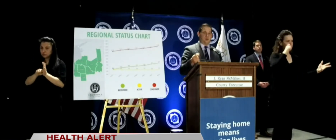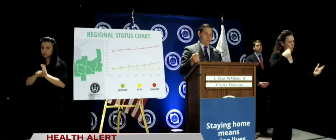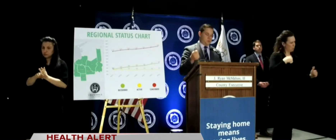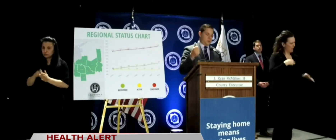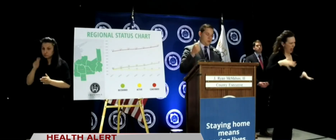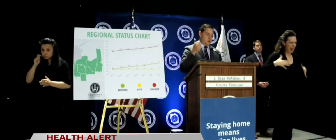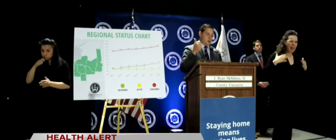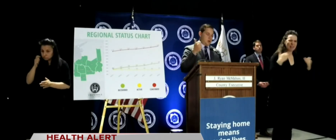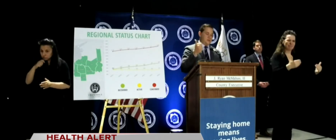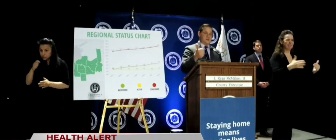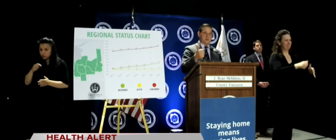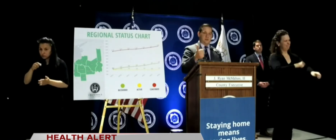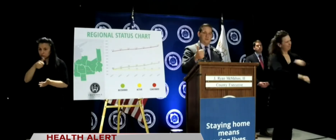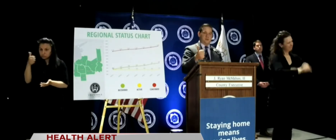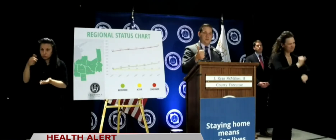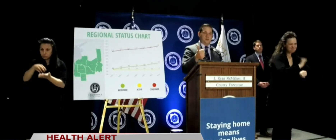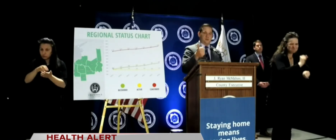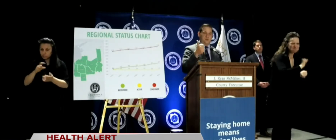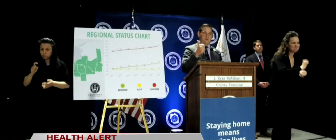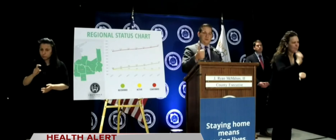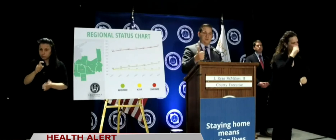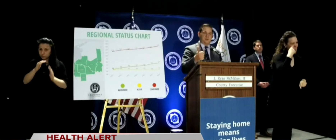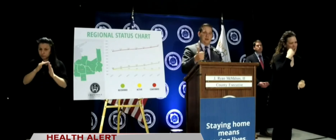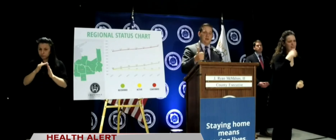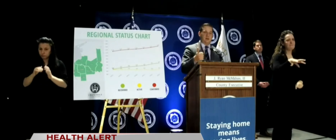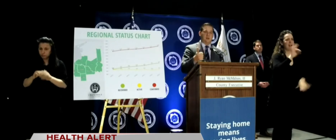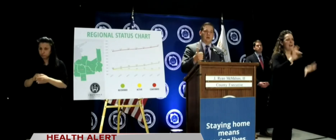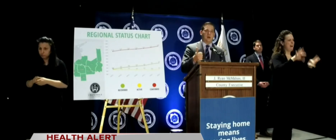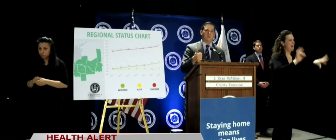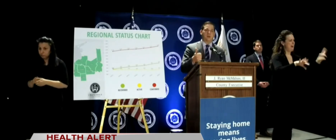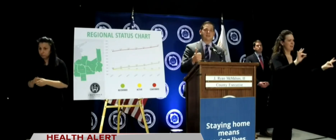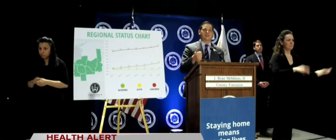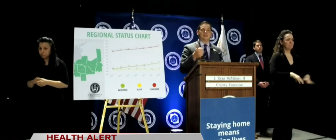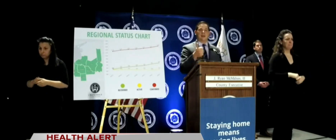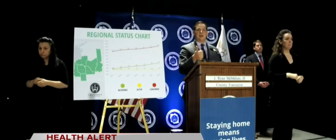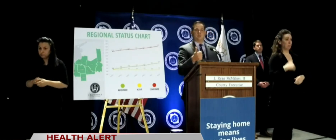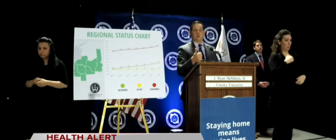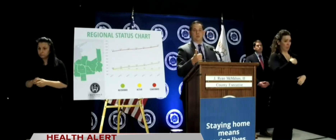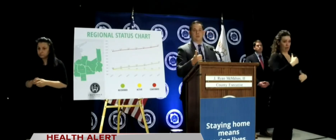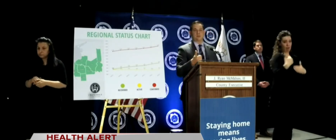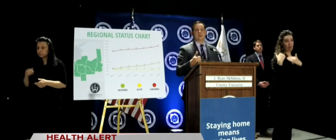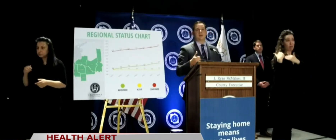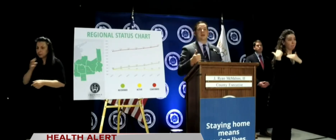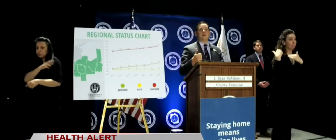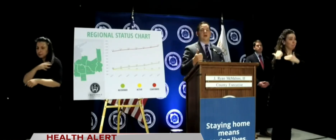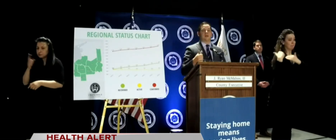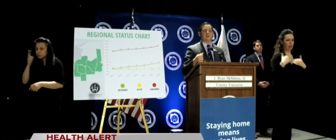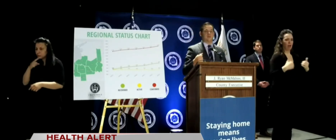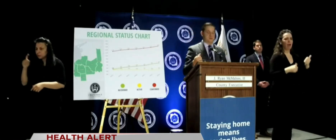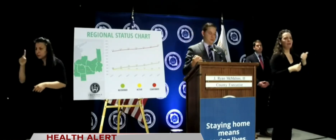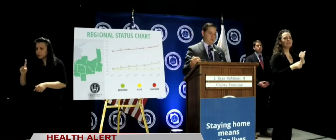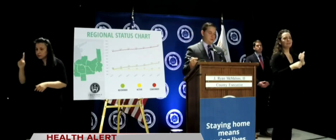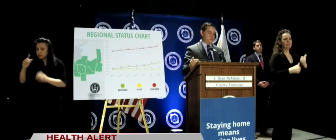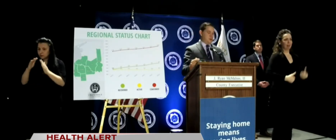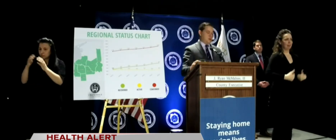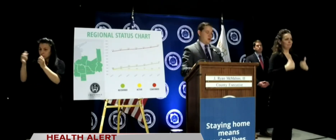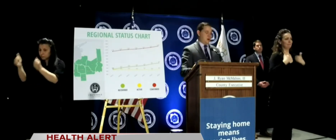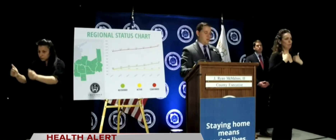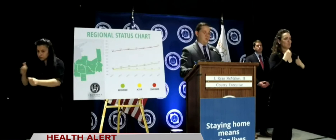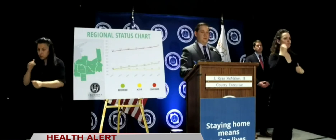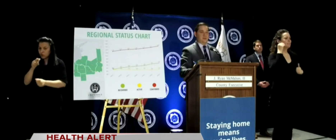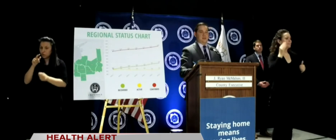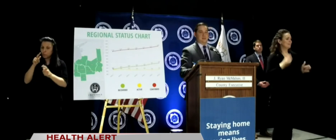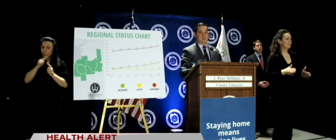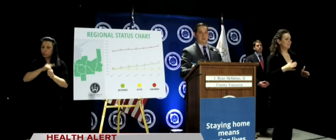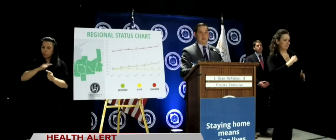nursing homes. Assisted living facilities, we have done testing on residents and employees. Independent living facilities,